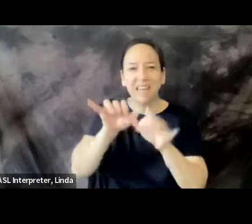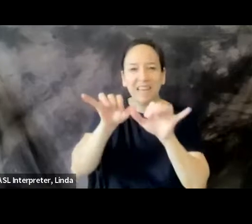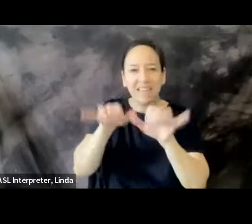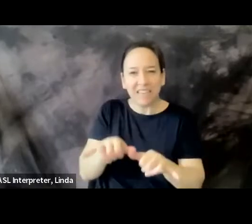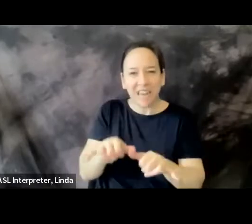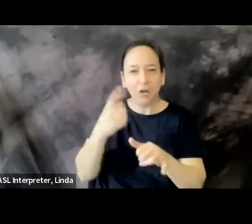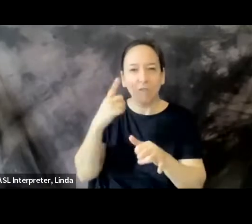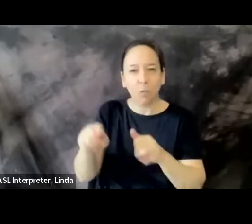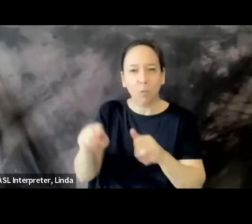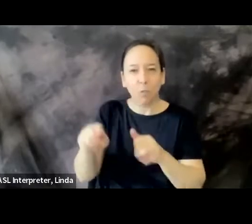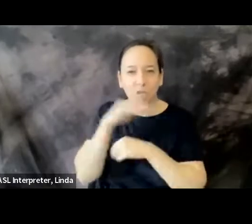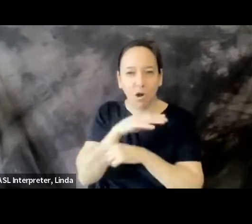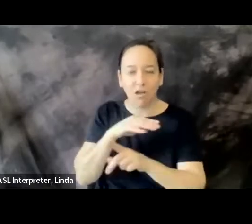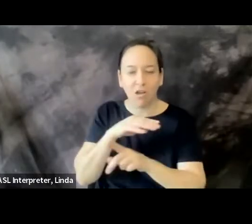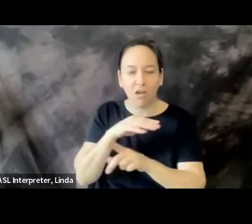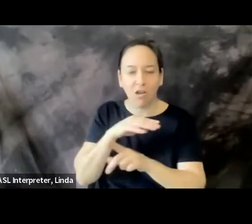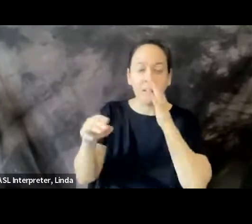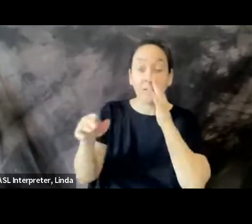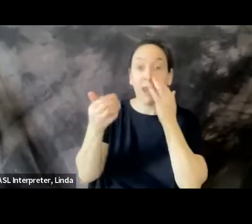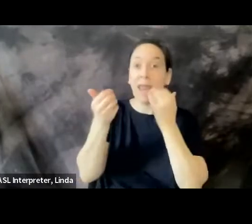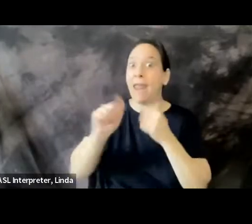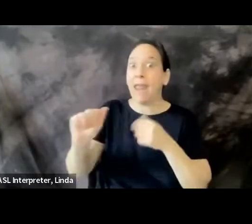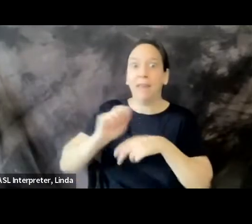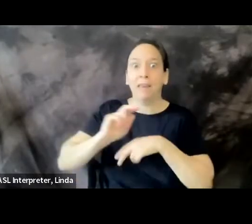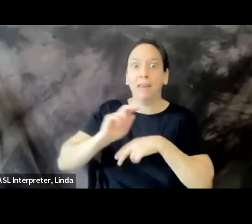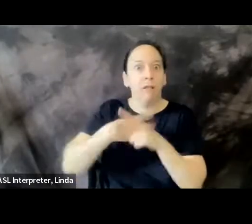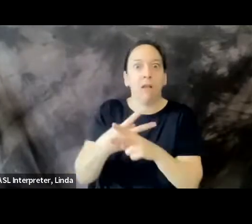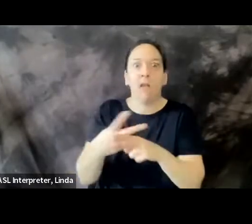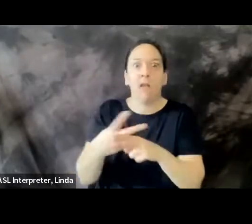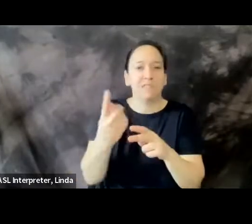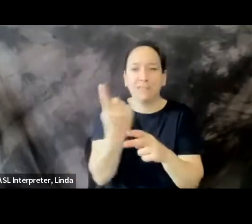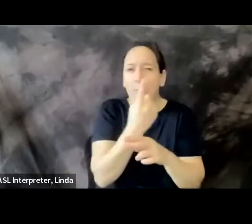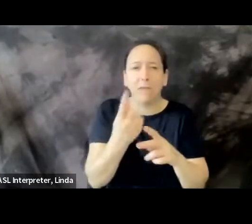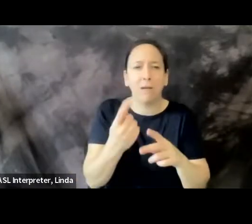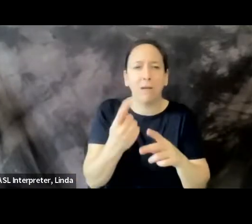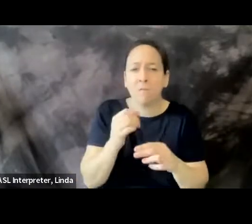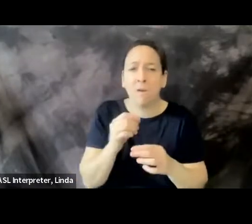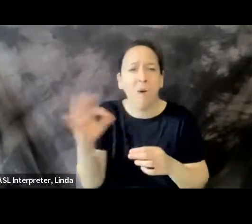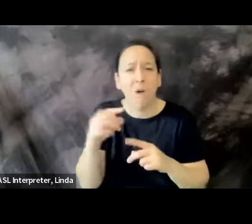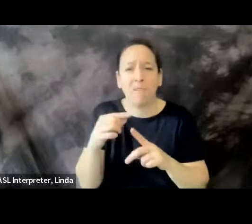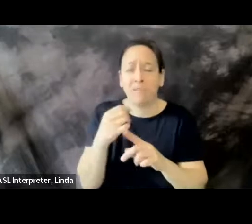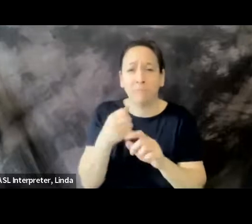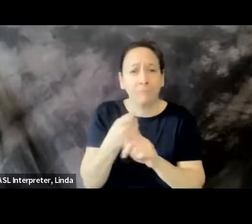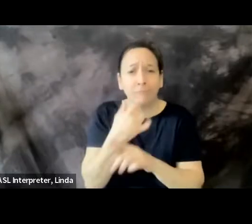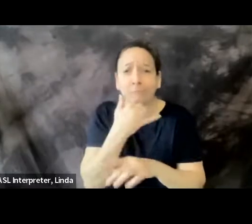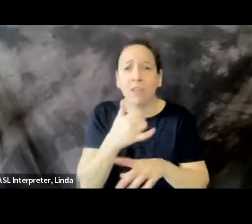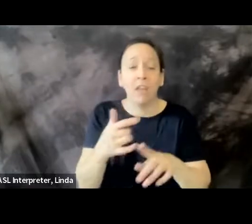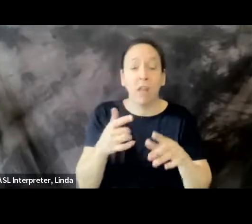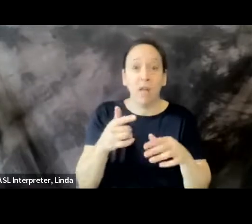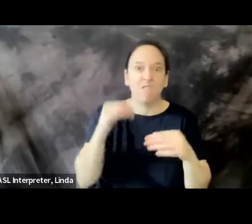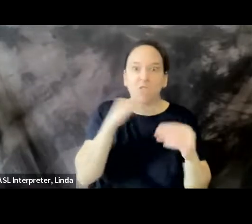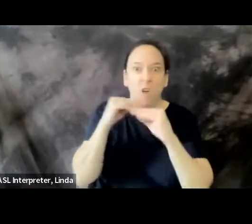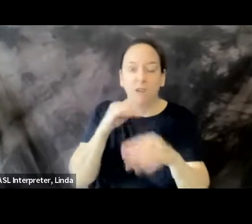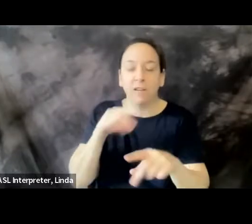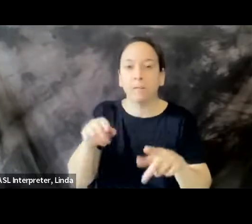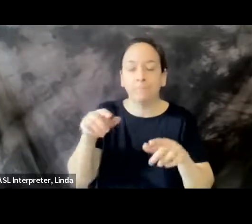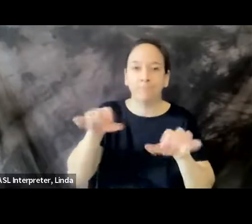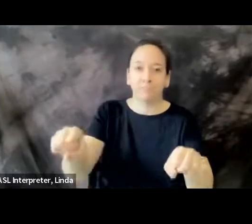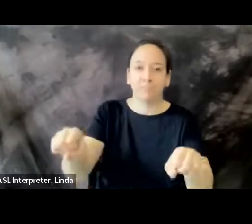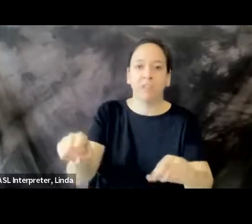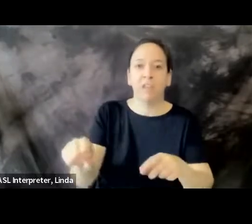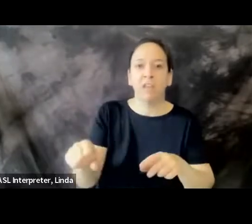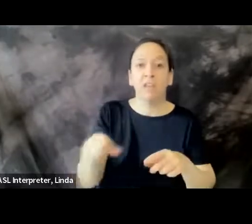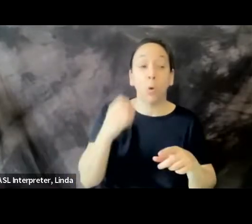flagged any kind of discrepancy of data as fraud. They averaged people's income, but then if there was any difference between